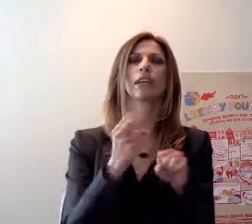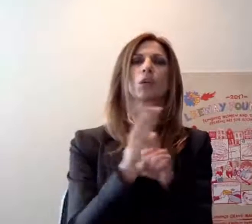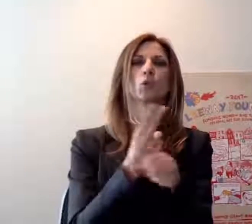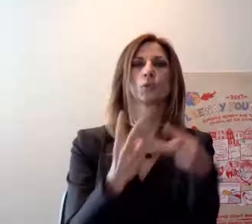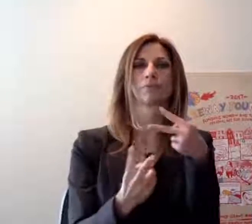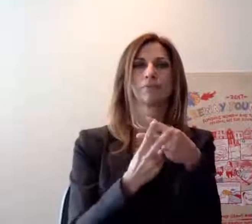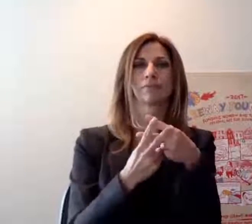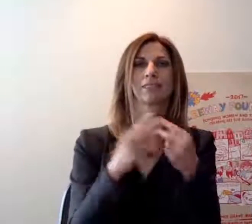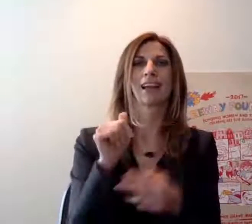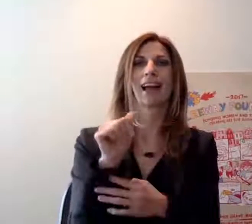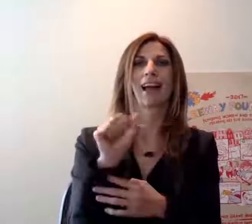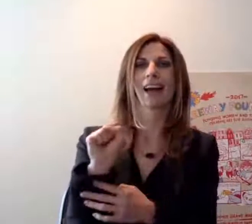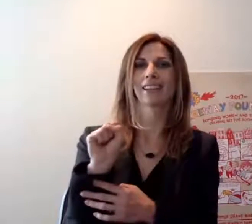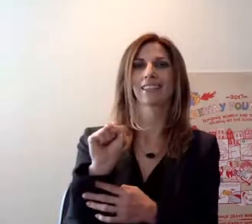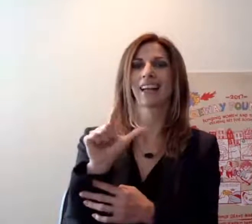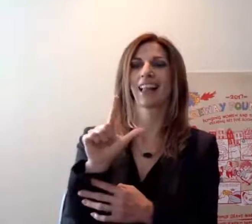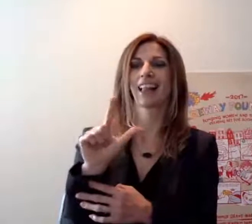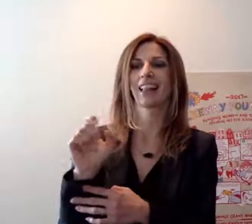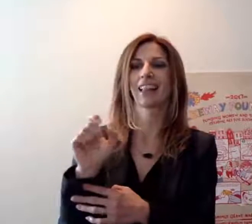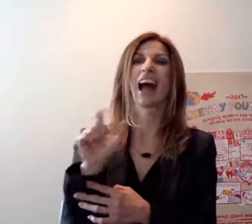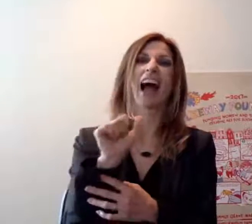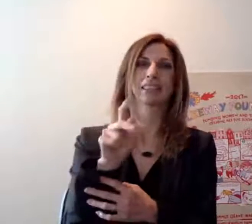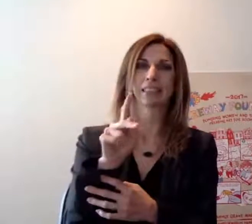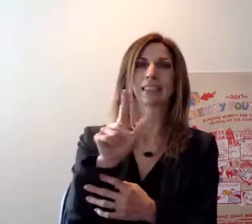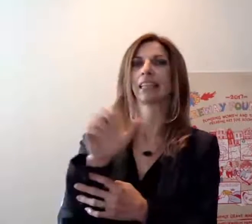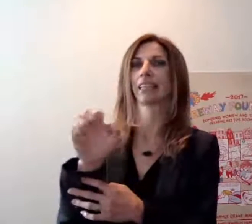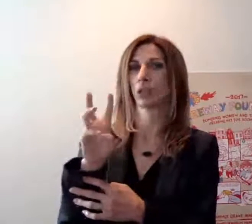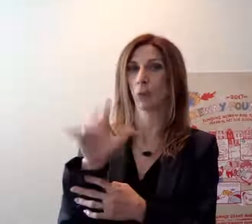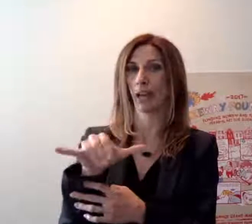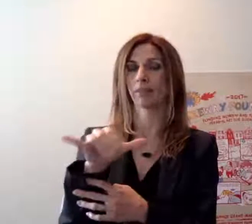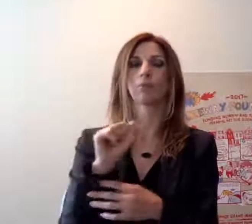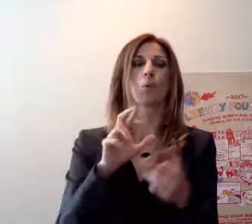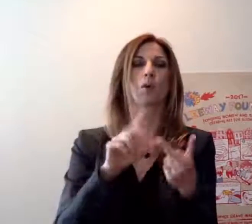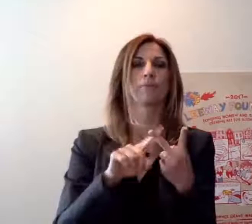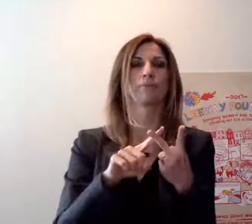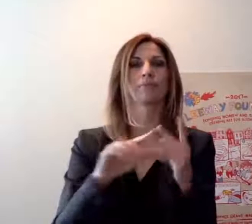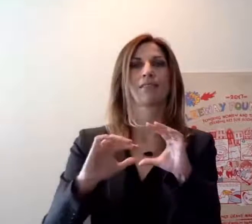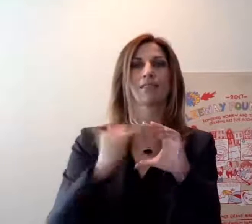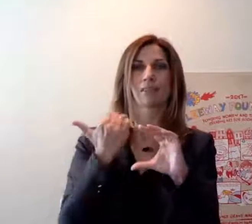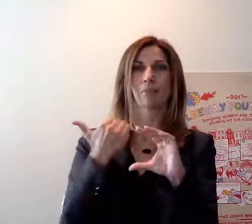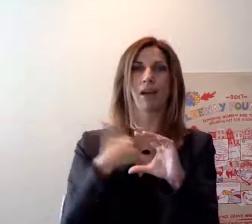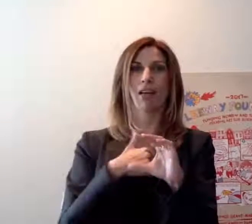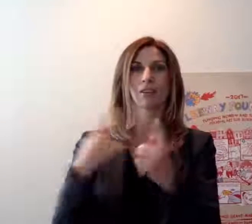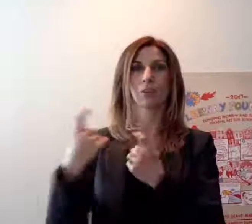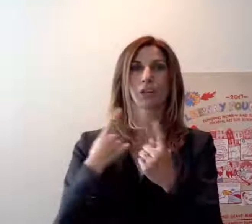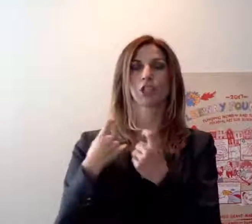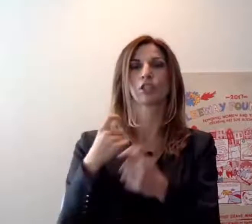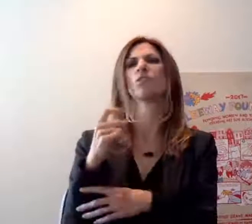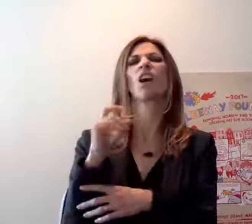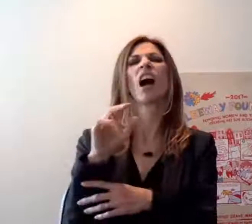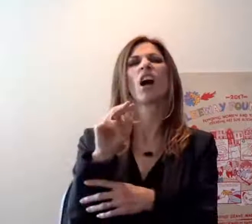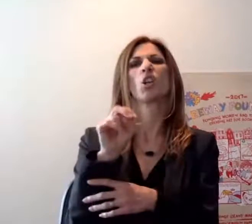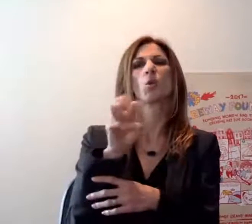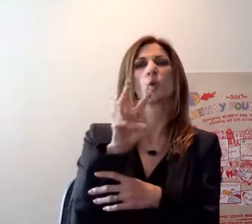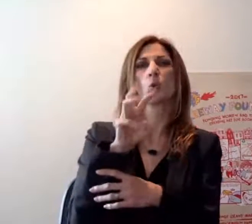hashtag AskLeeway. Or you can email us a question at news, so